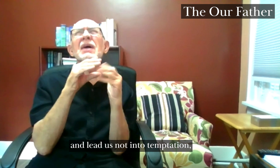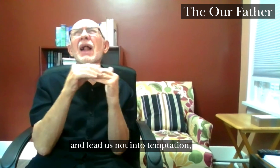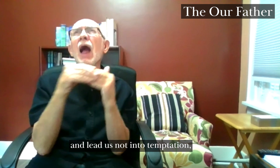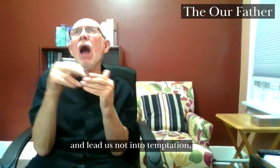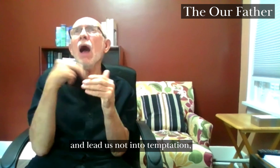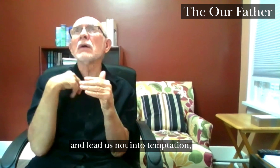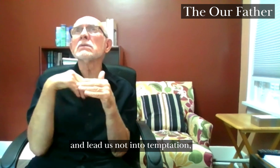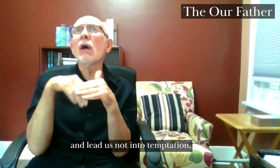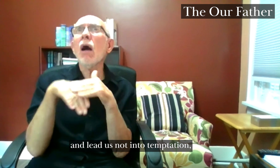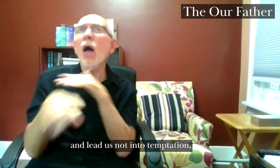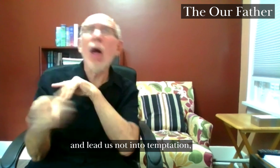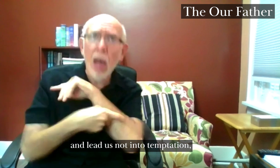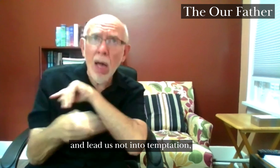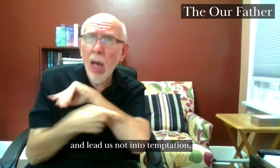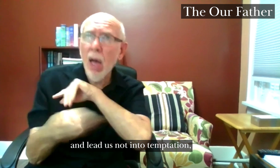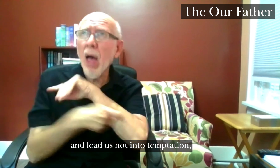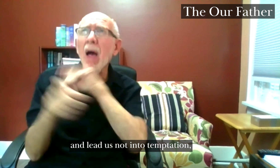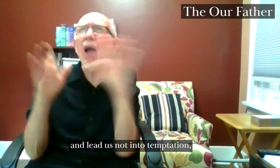And lead us not into temptation,